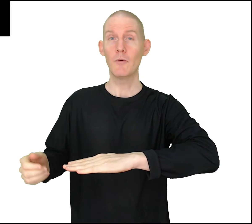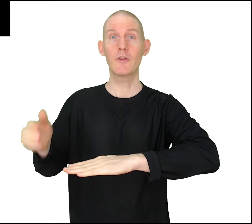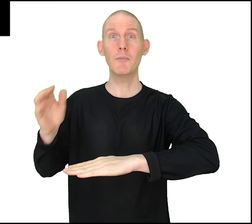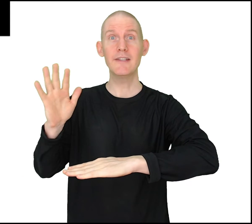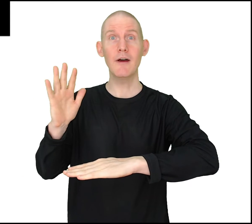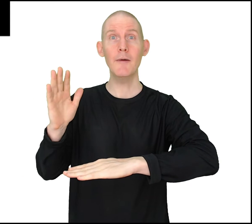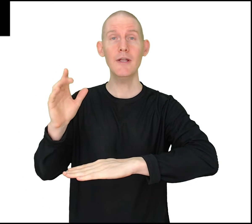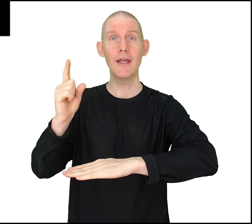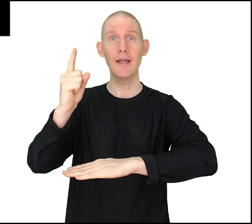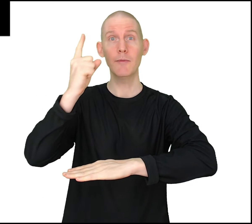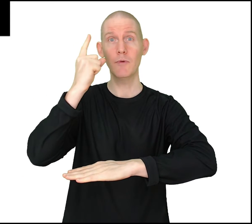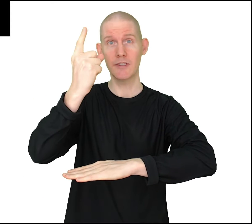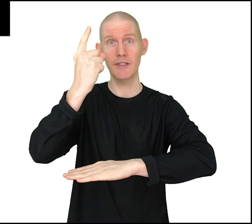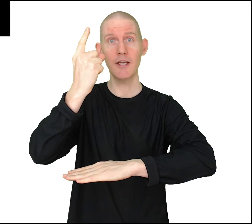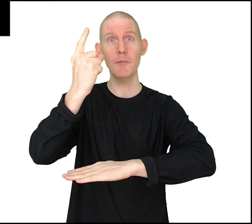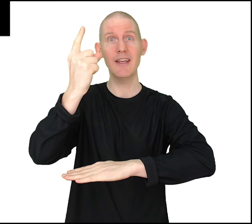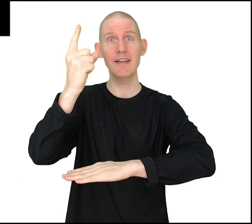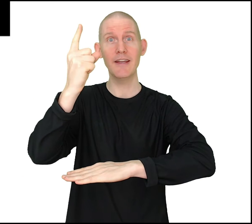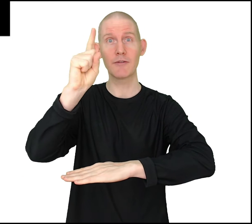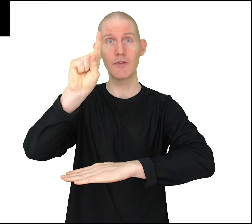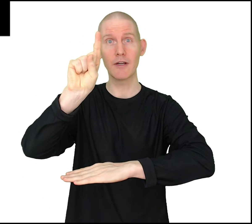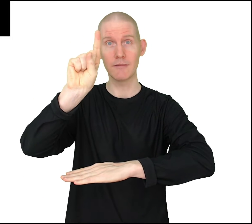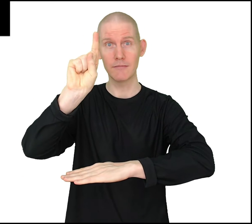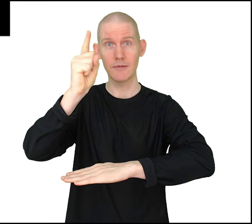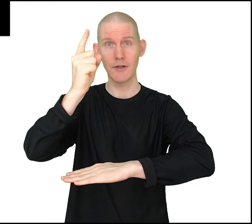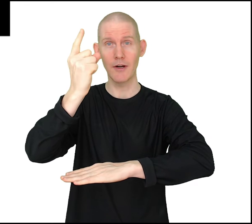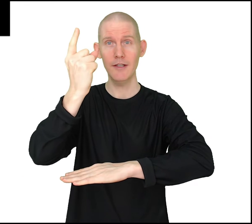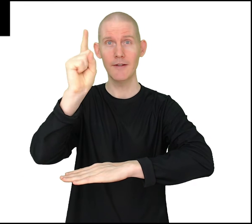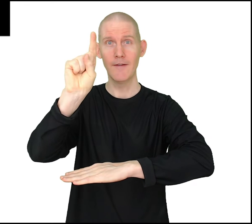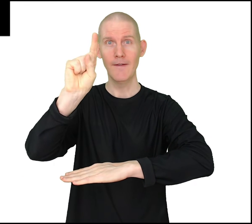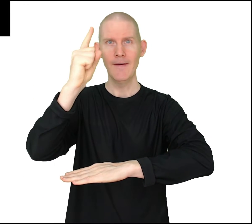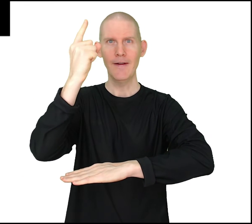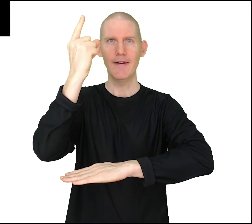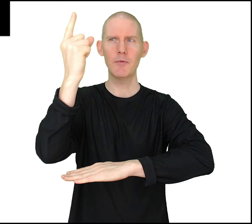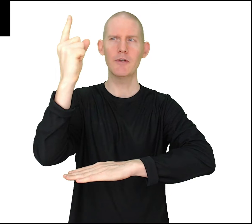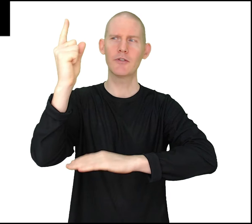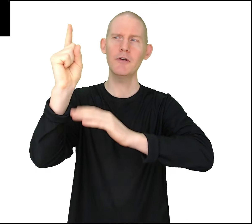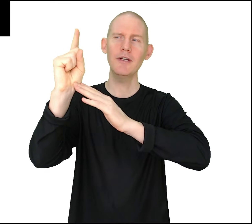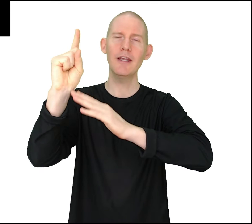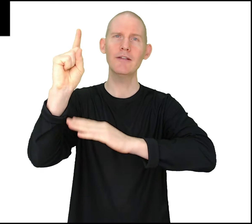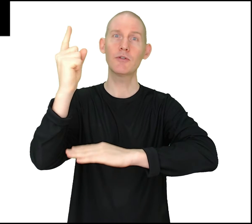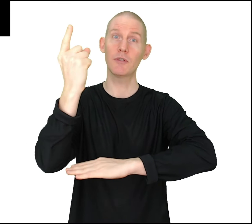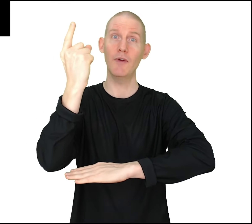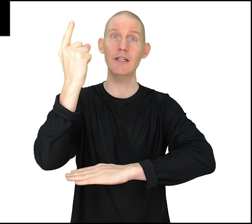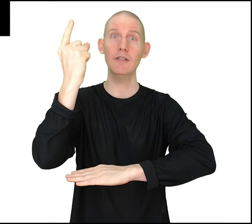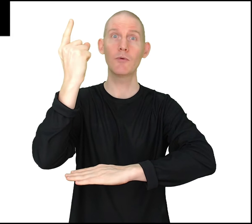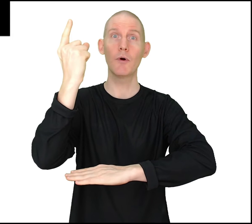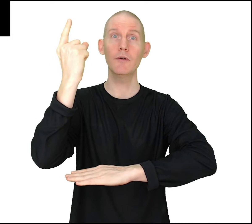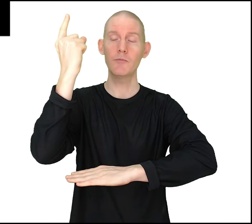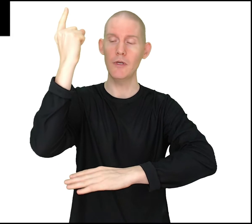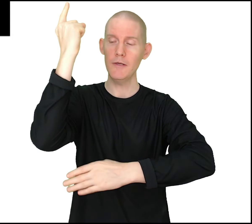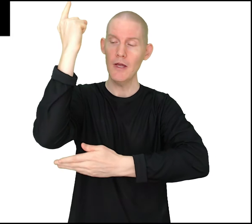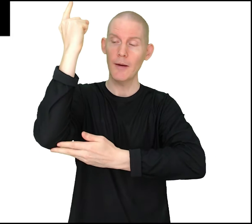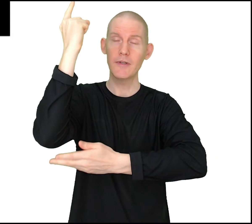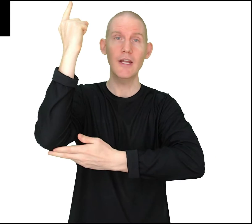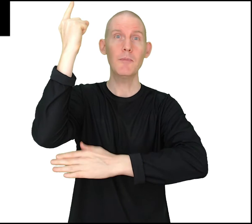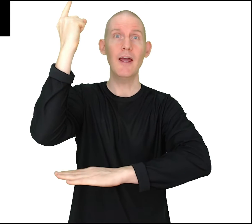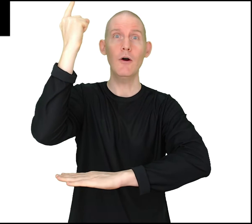my dominant hand, I'm going to stick up my index finger, all right? Now I'm going to turn it in so it's facing towards me. I'm going to take my